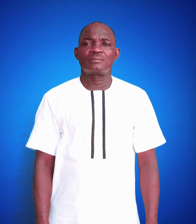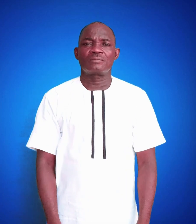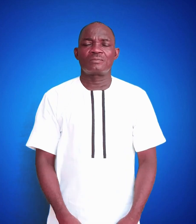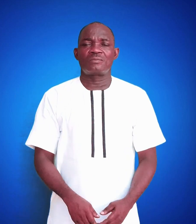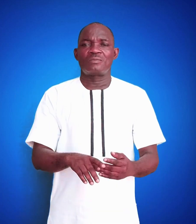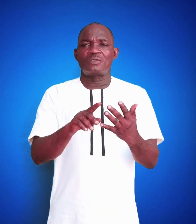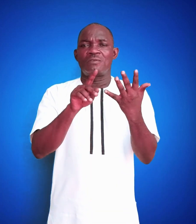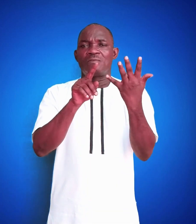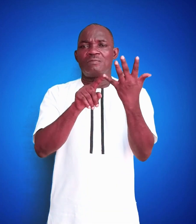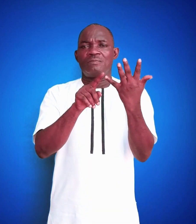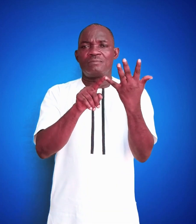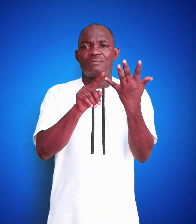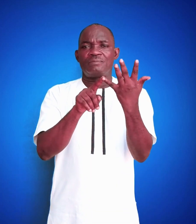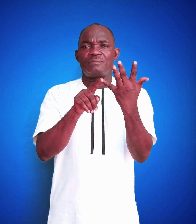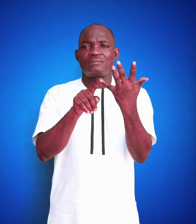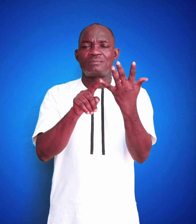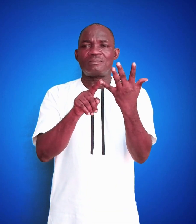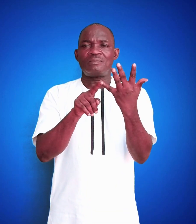5.